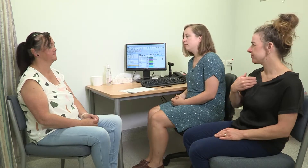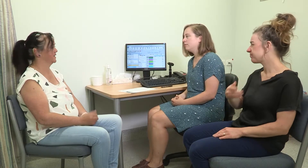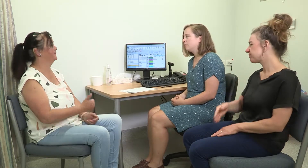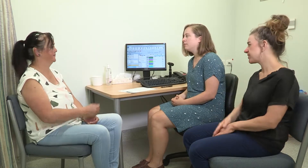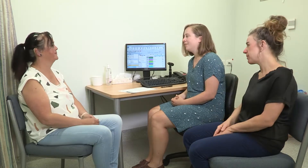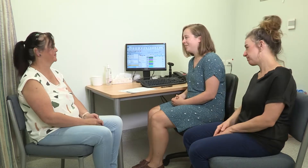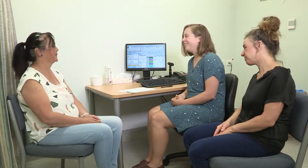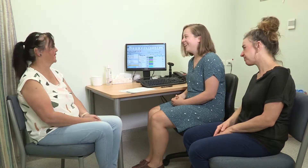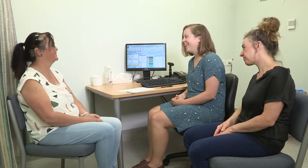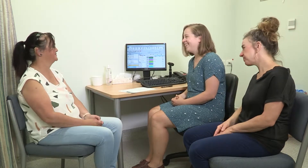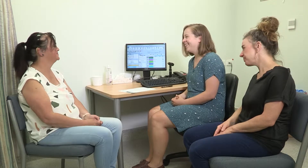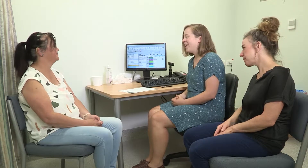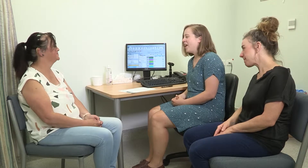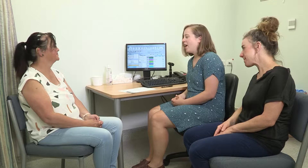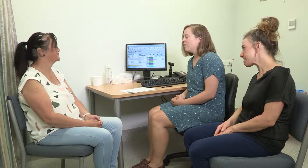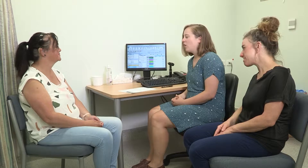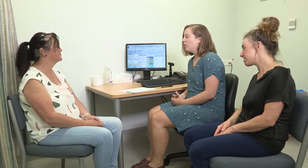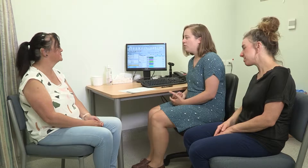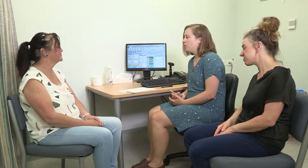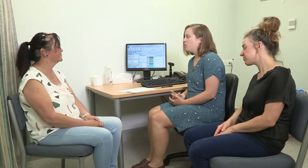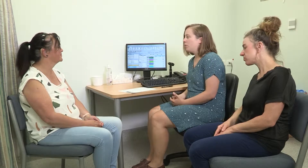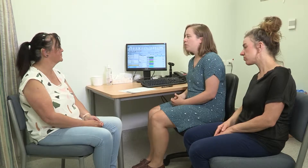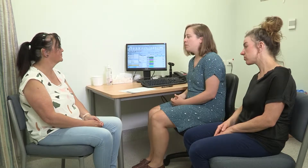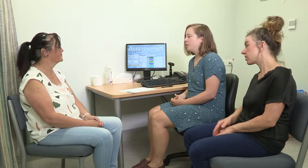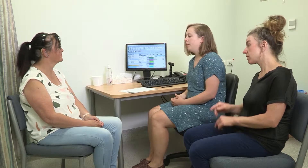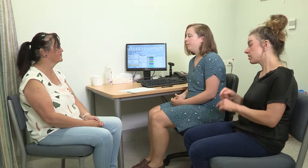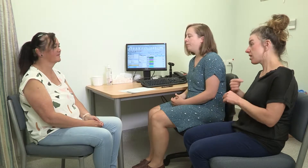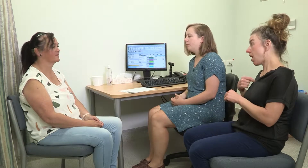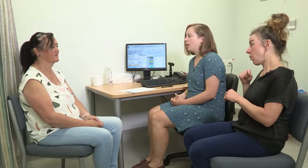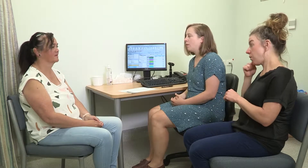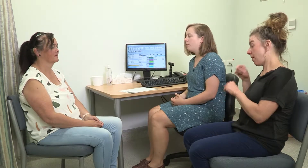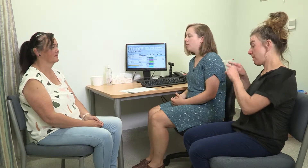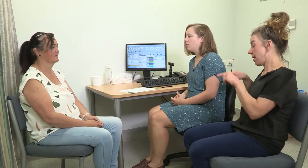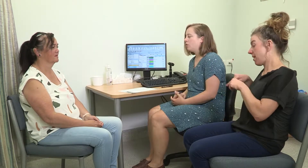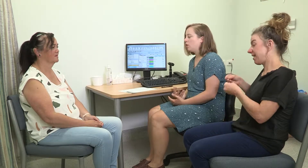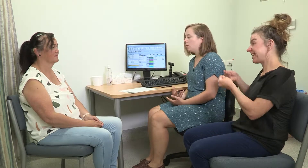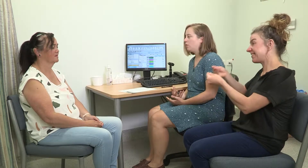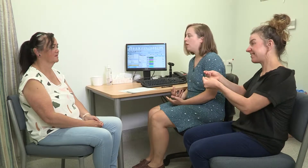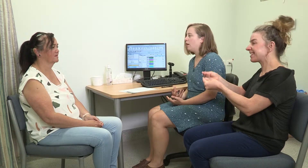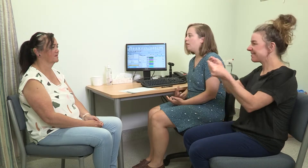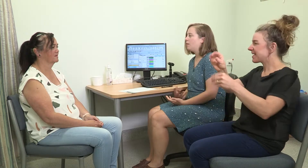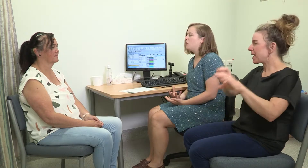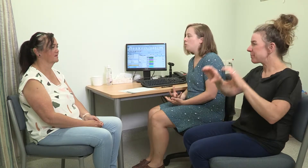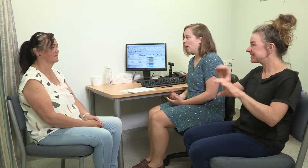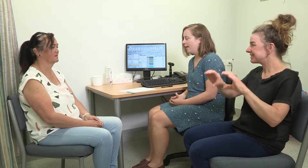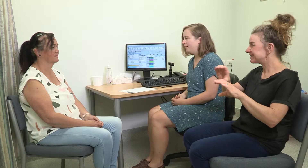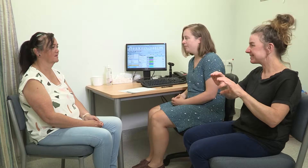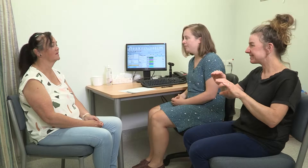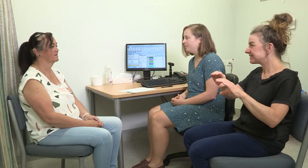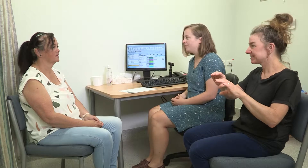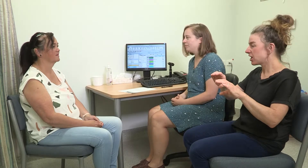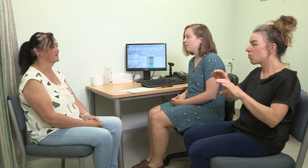Right. Yep. Okay. So I'll give you a new prescription to use in this new